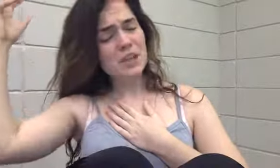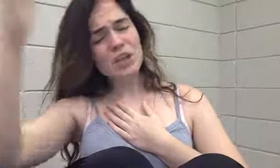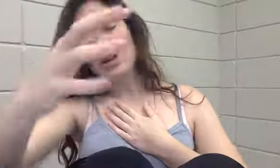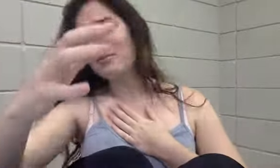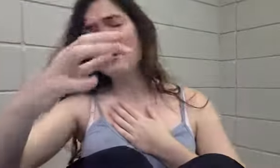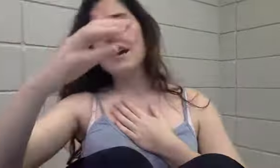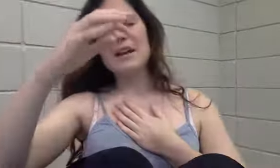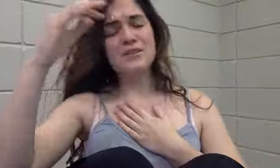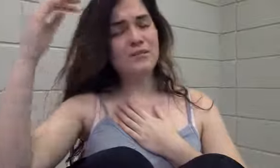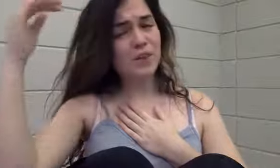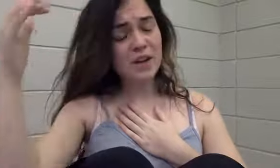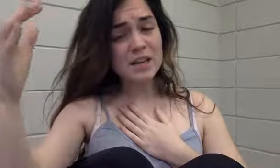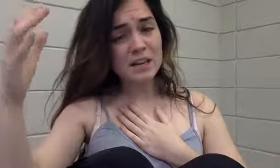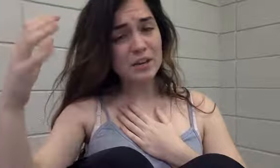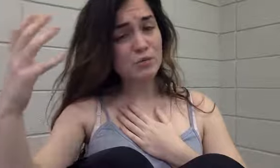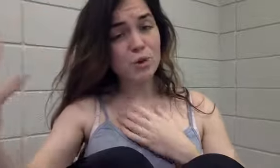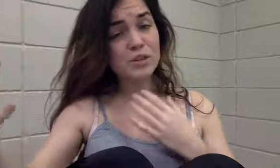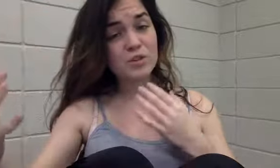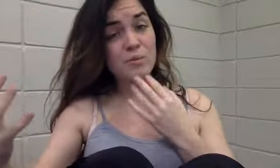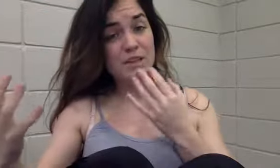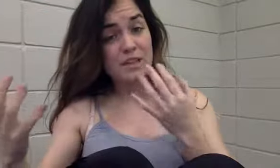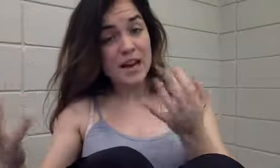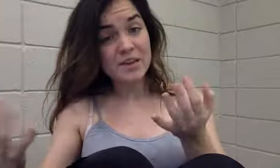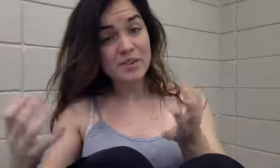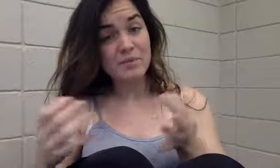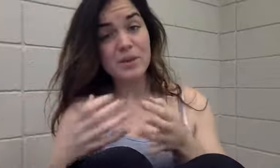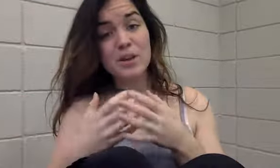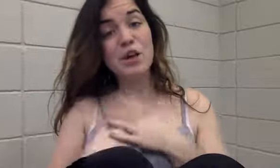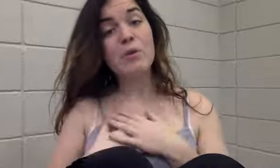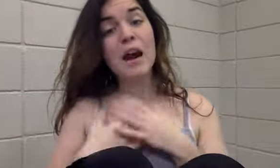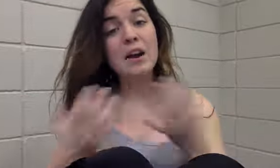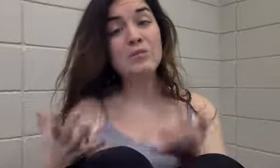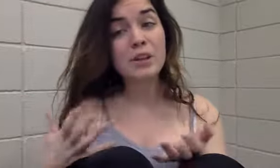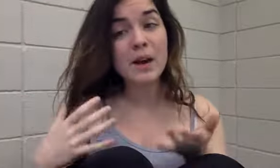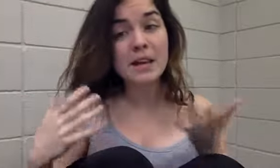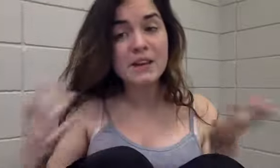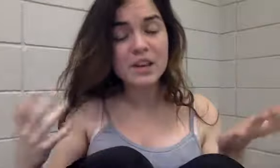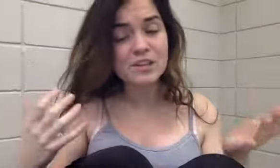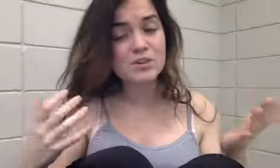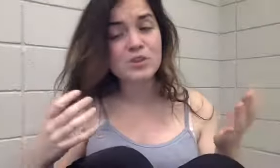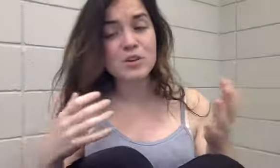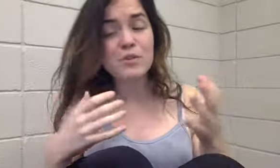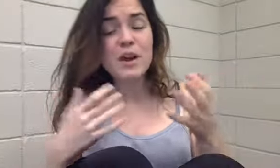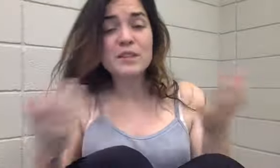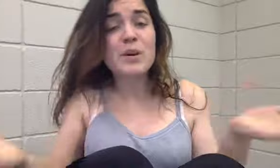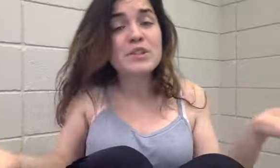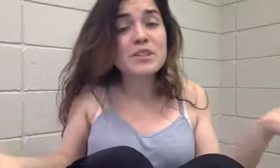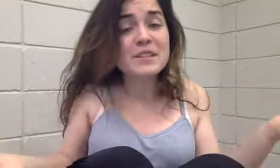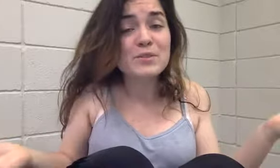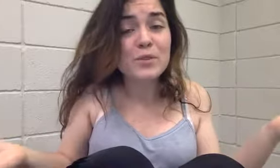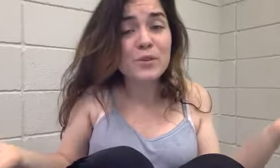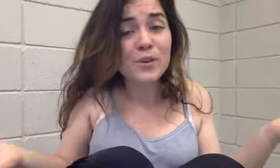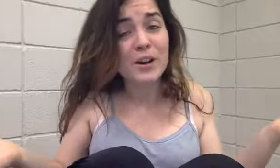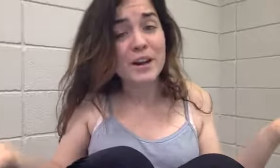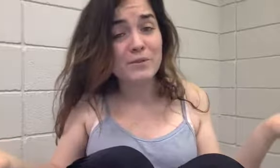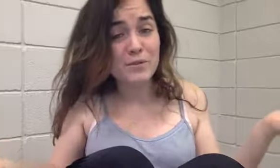know, it's funny that you want so much attention, but you know what? I don't really mind giving it to you, especially since you no longer get it from your